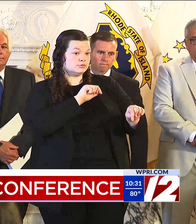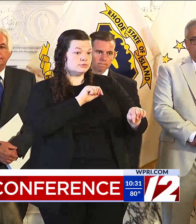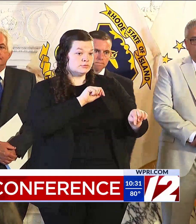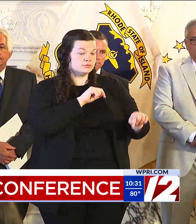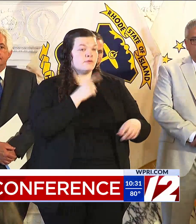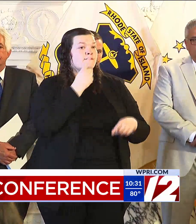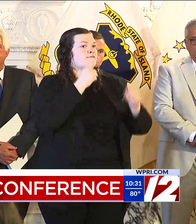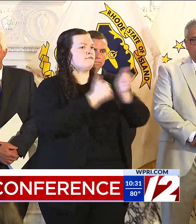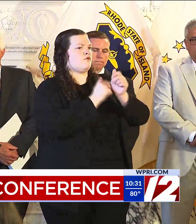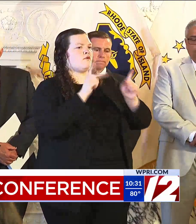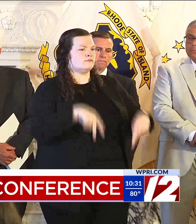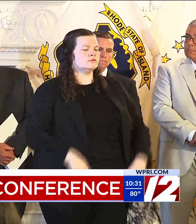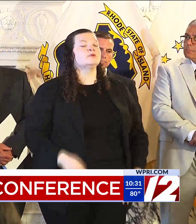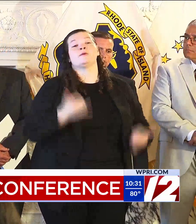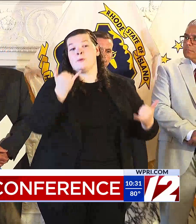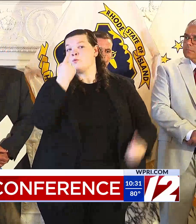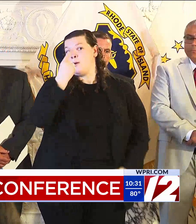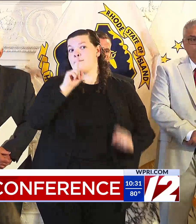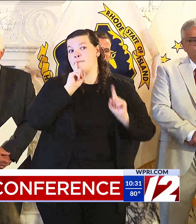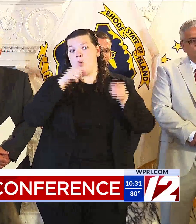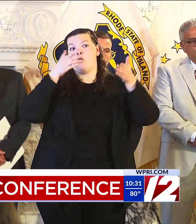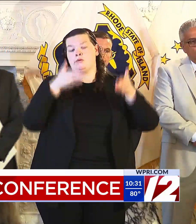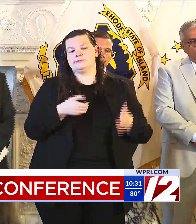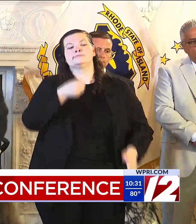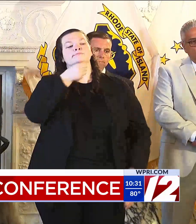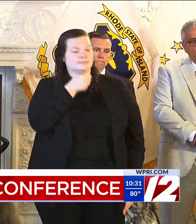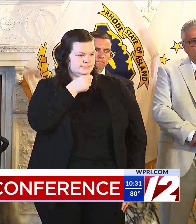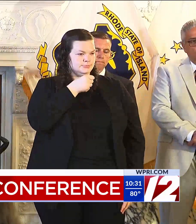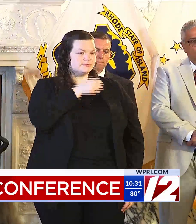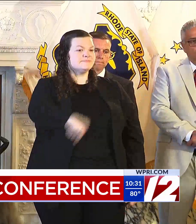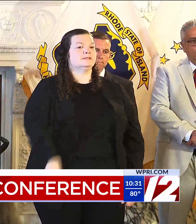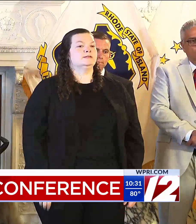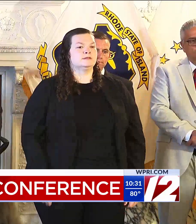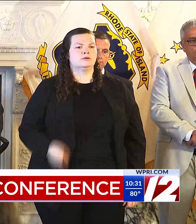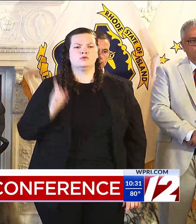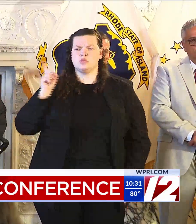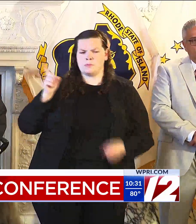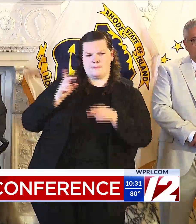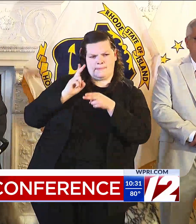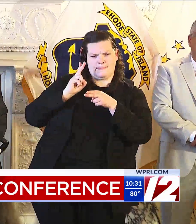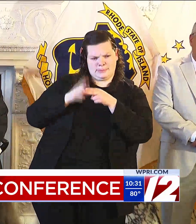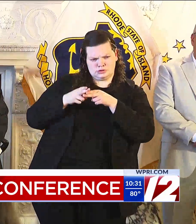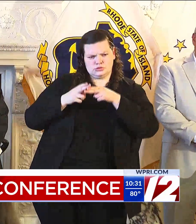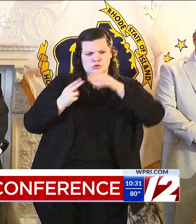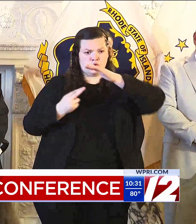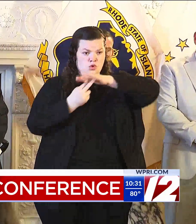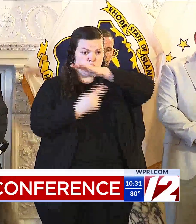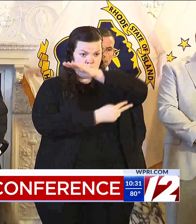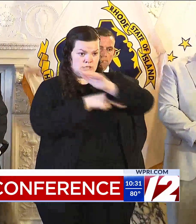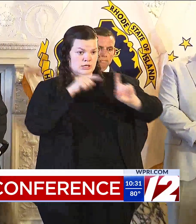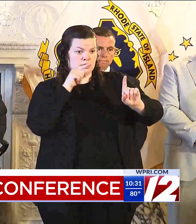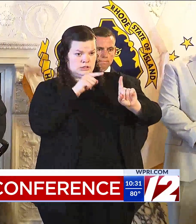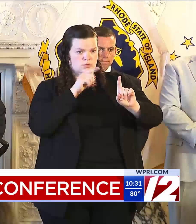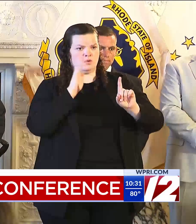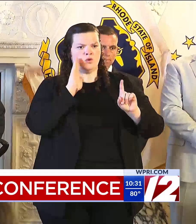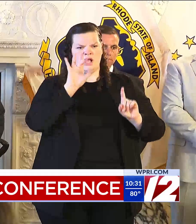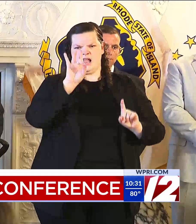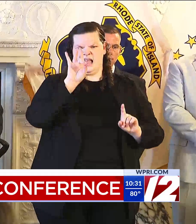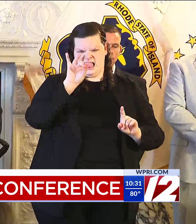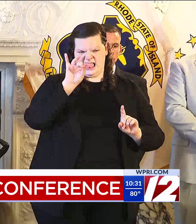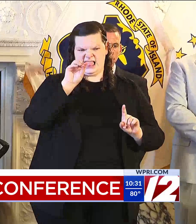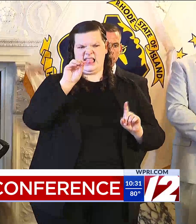after. You mentioned that the bridge will carry 80,000 people. Didn't the